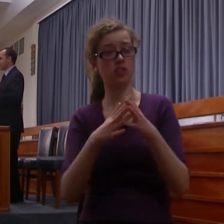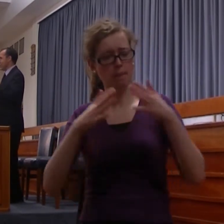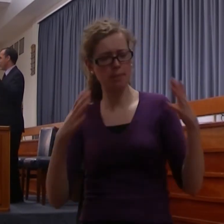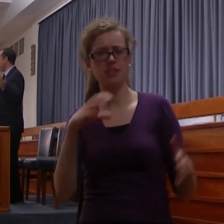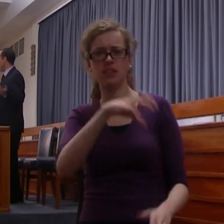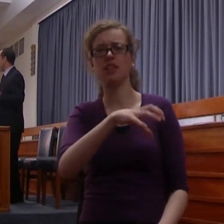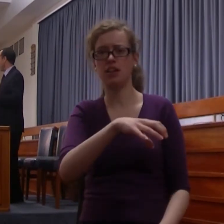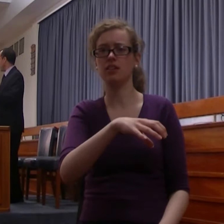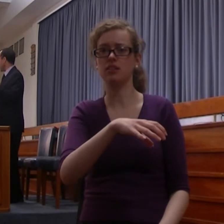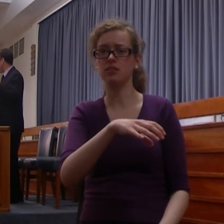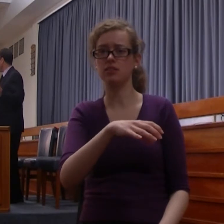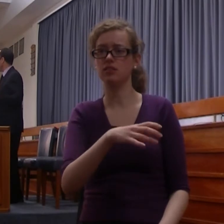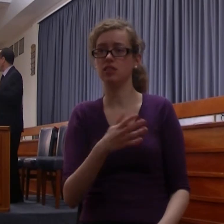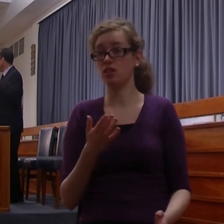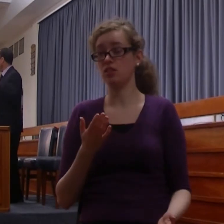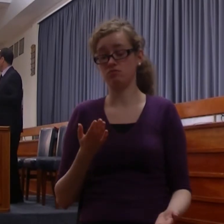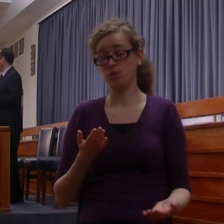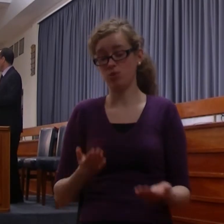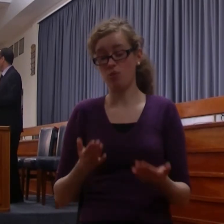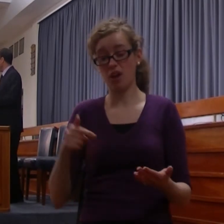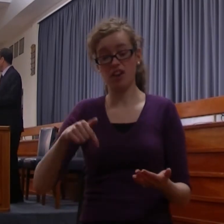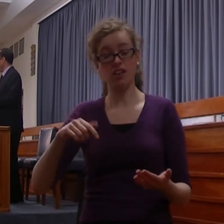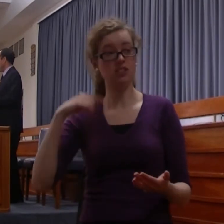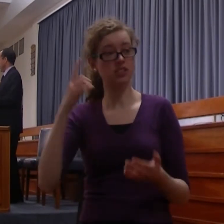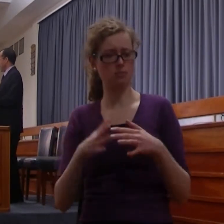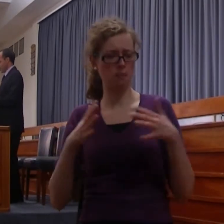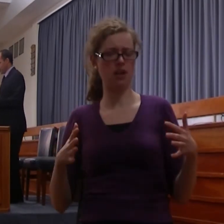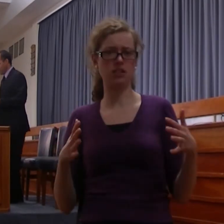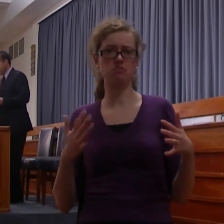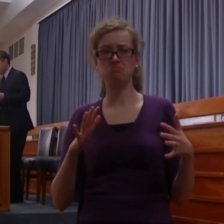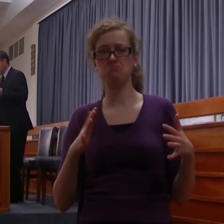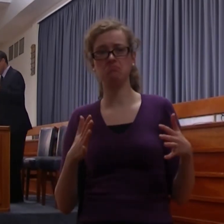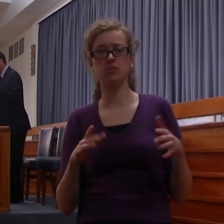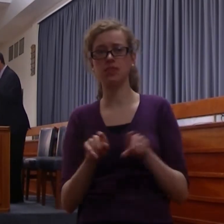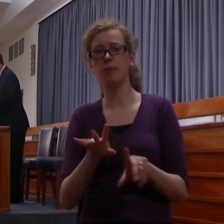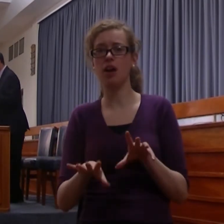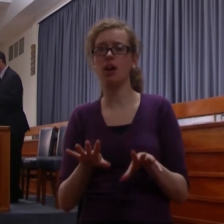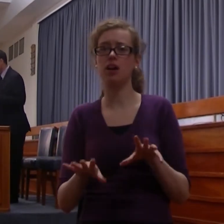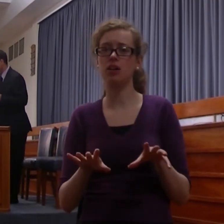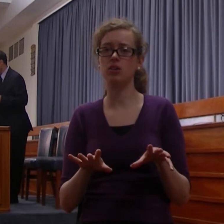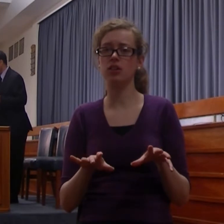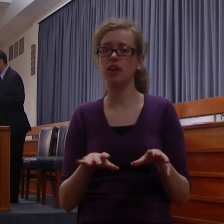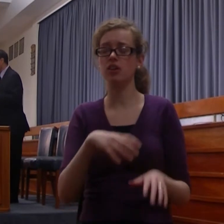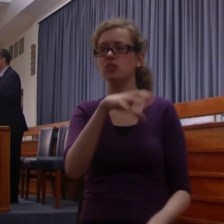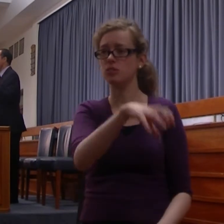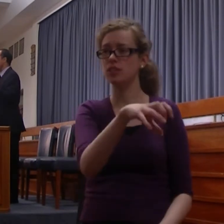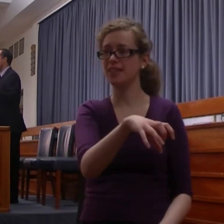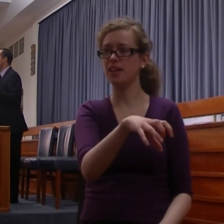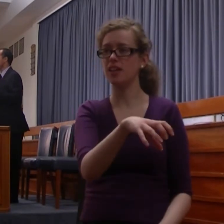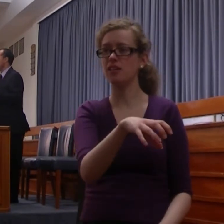that's a big megapole, it's a big church. It's a big city, which can be compared to our